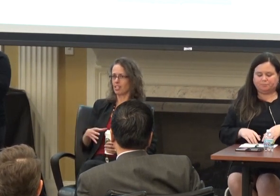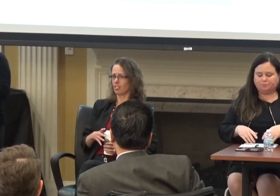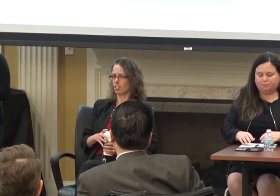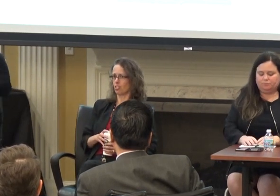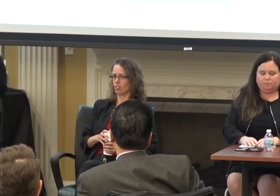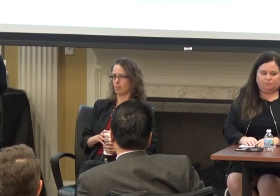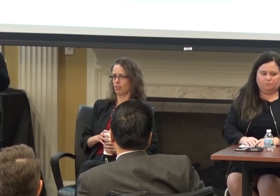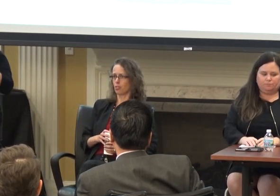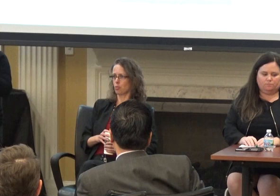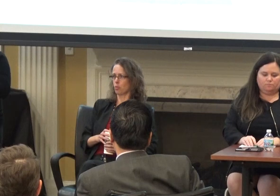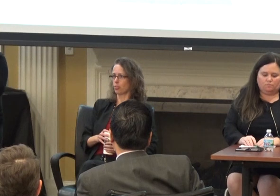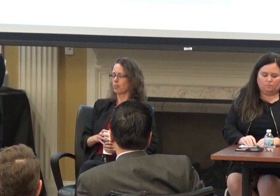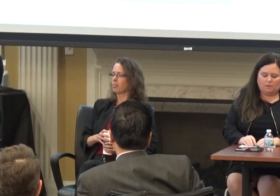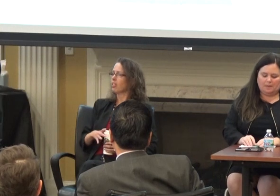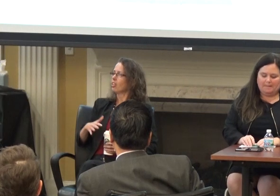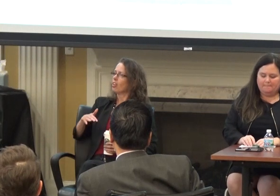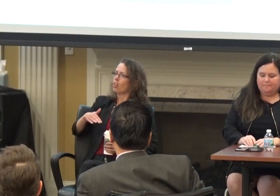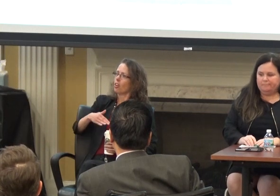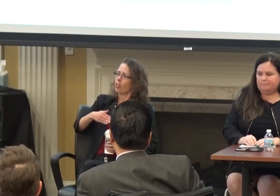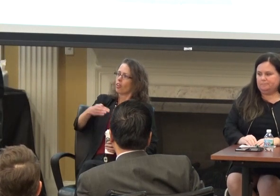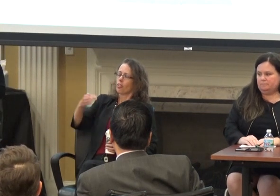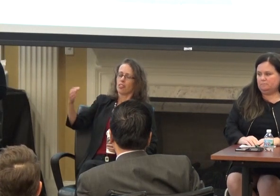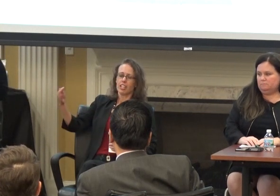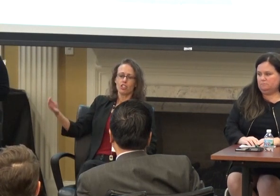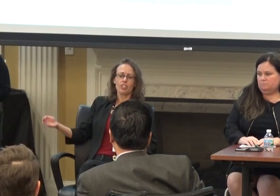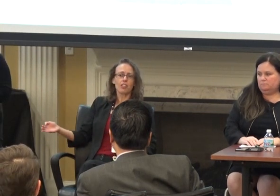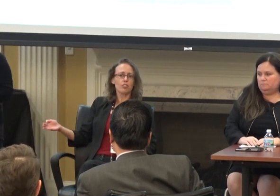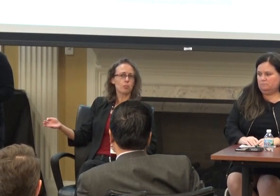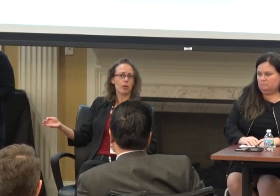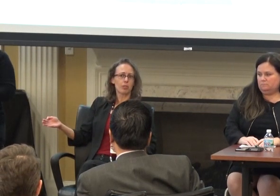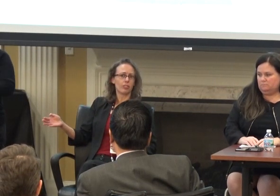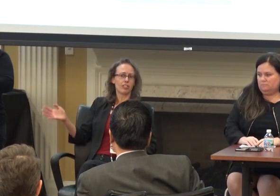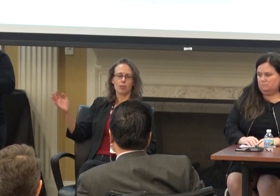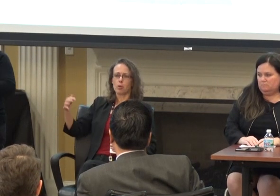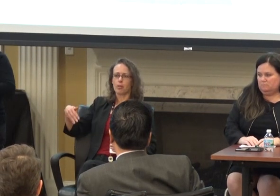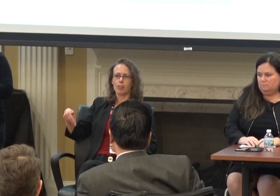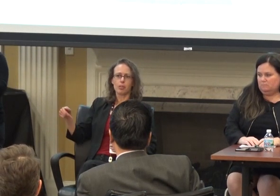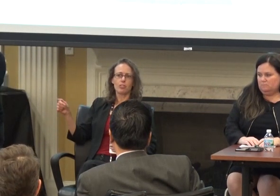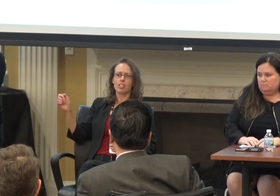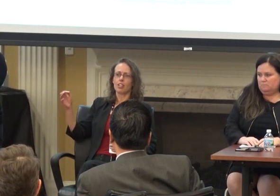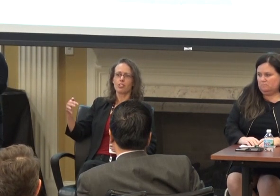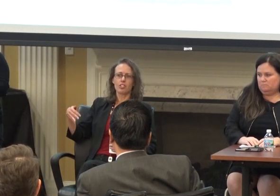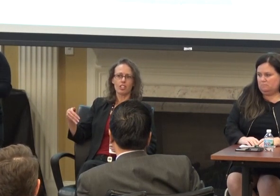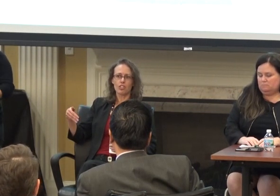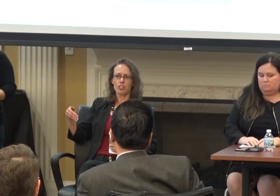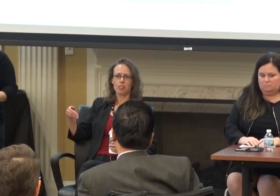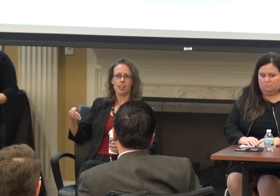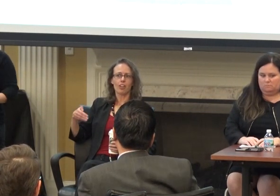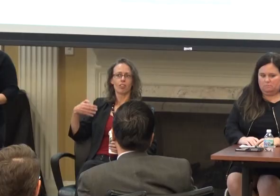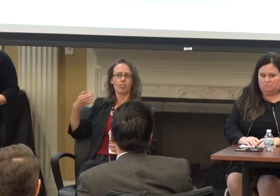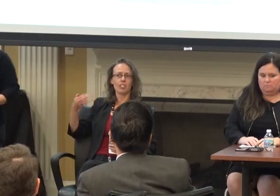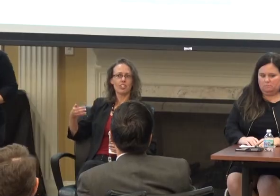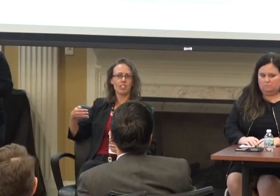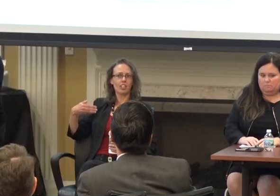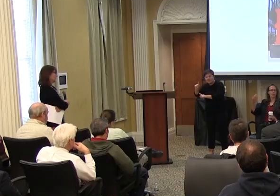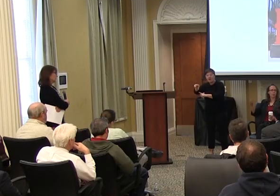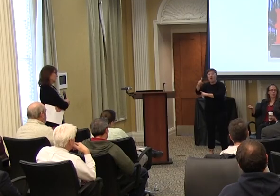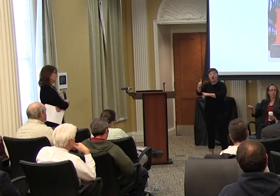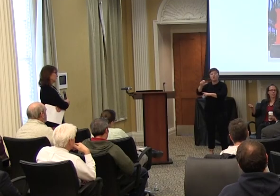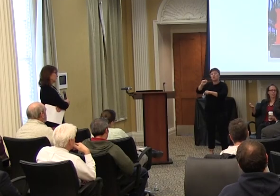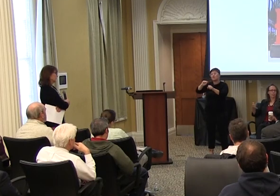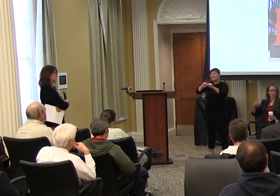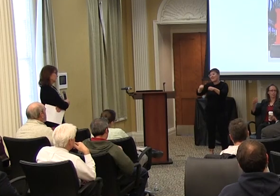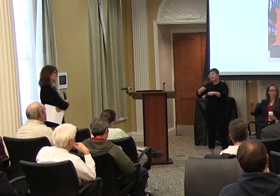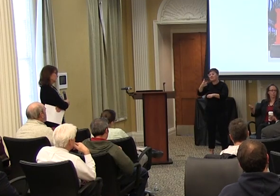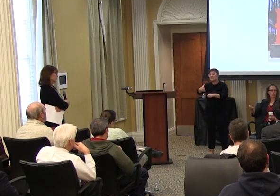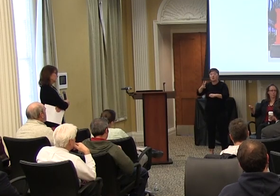folks who are making decisions about the schools they share this publicly wlwt other stations are there listening and